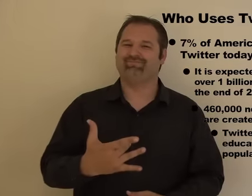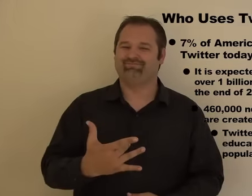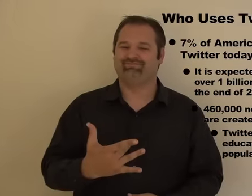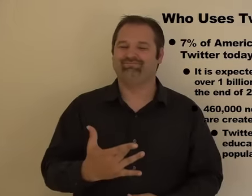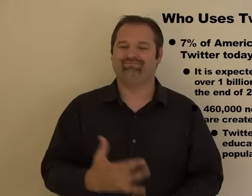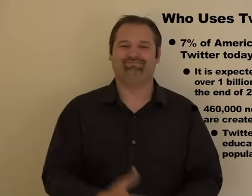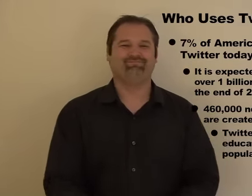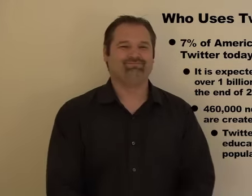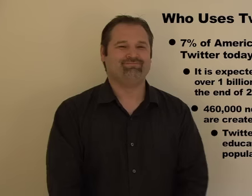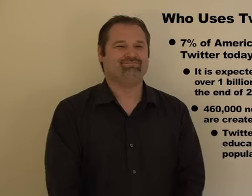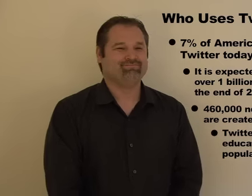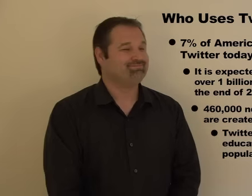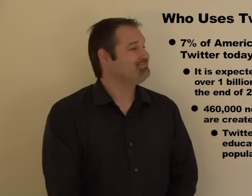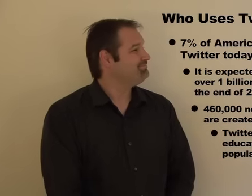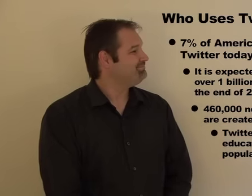adopters.